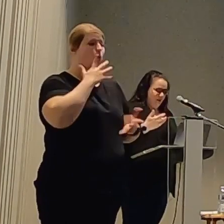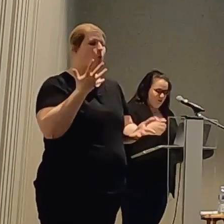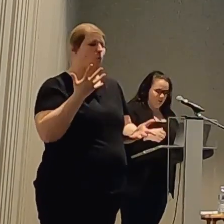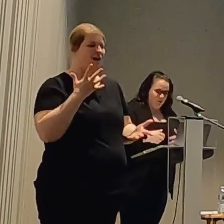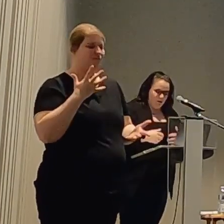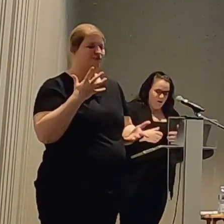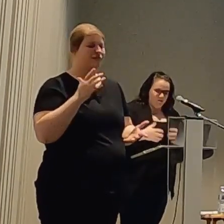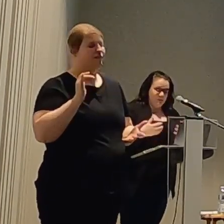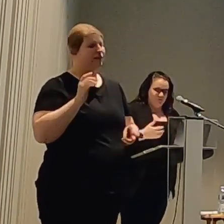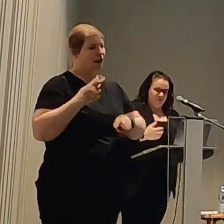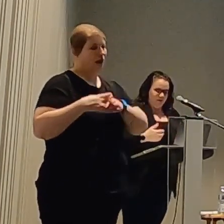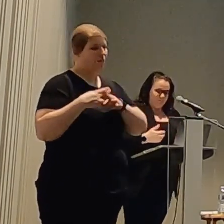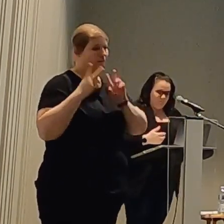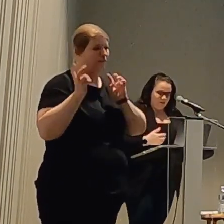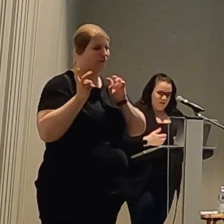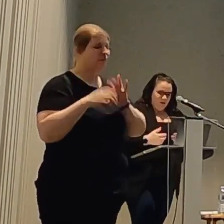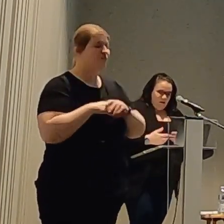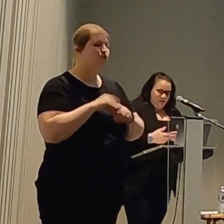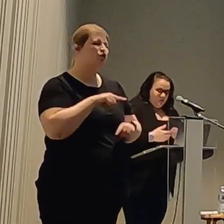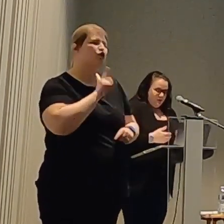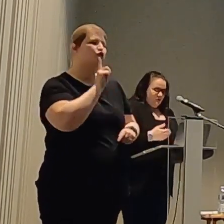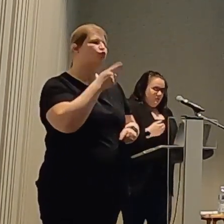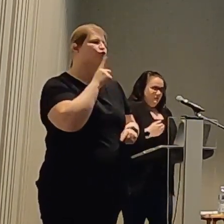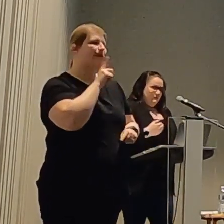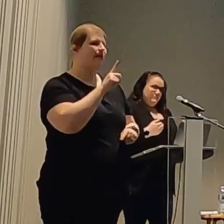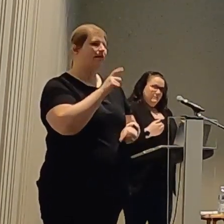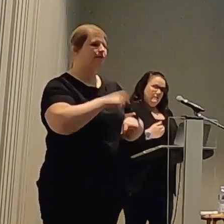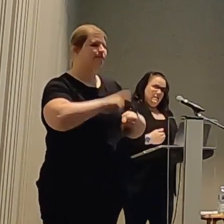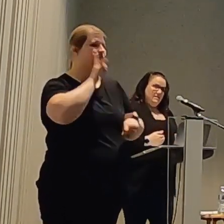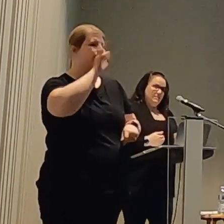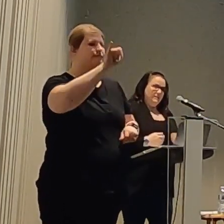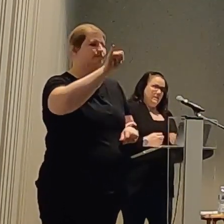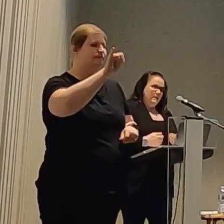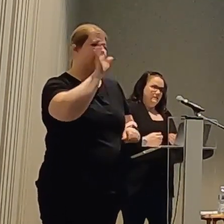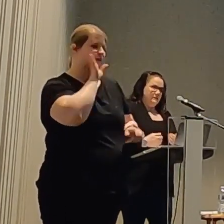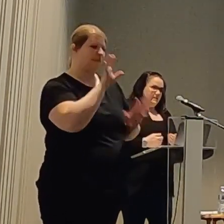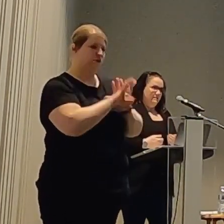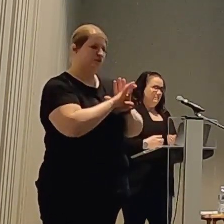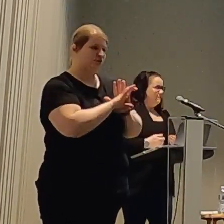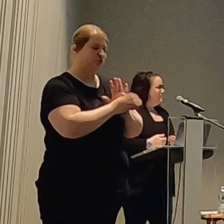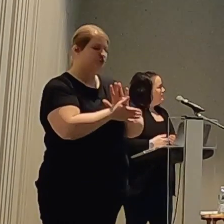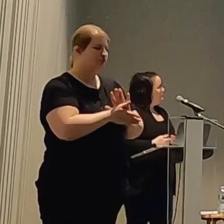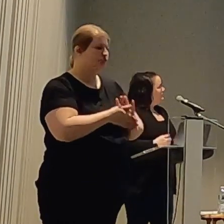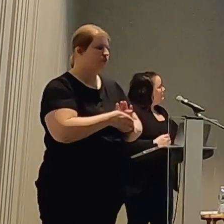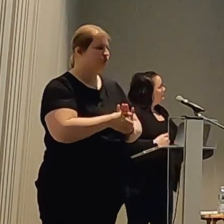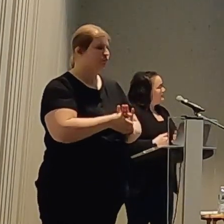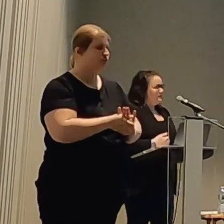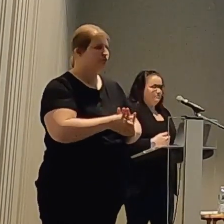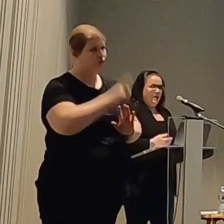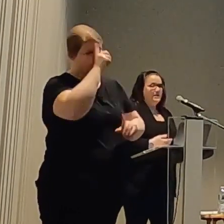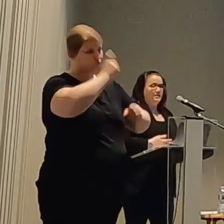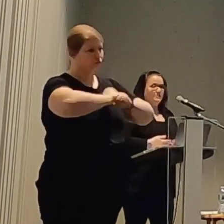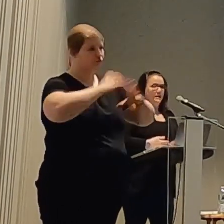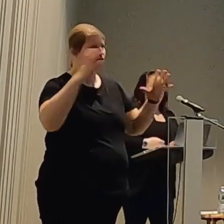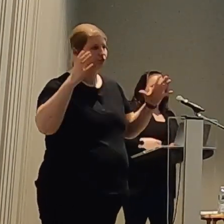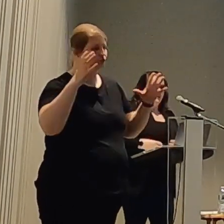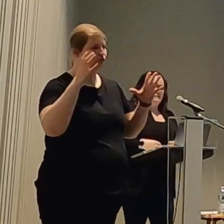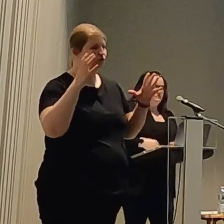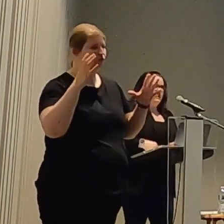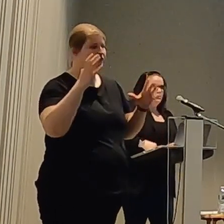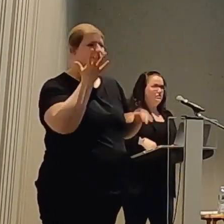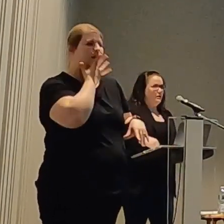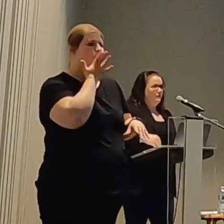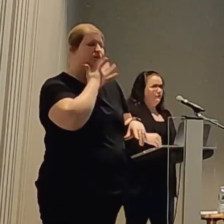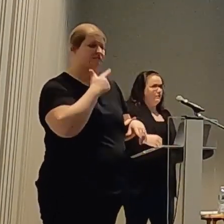timeless image of suffering. So thinking about the color scheme, this is painted in black and